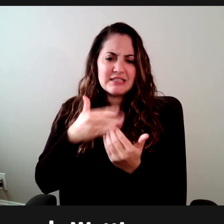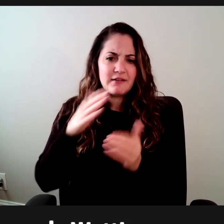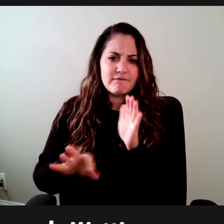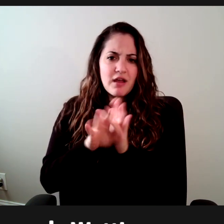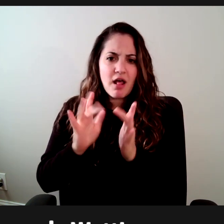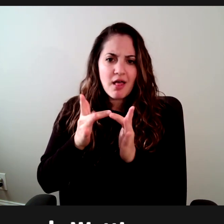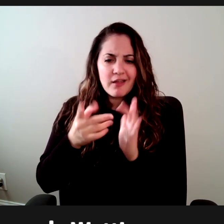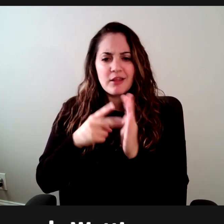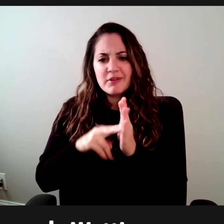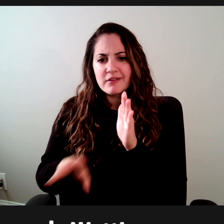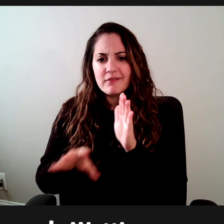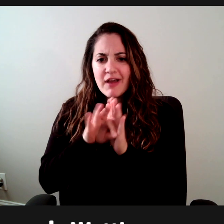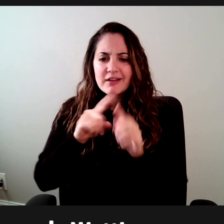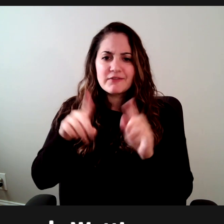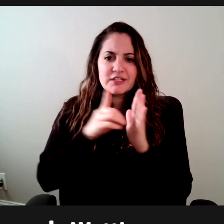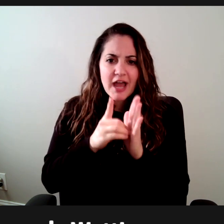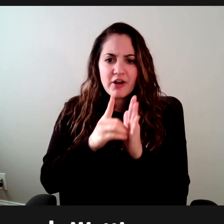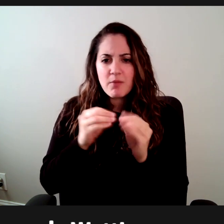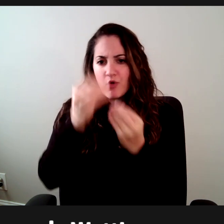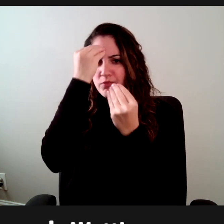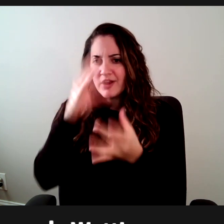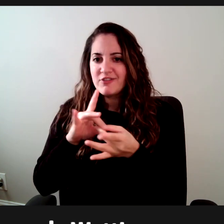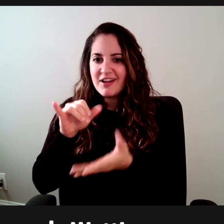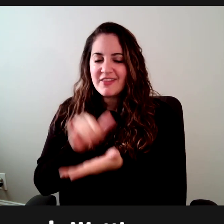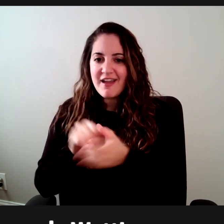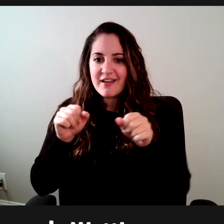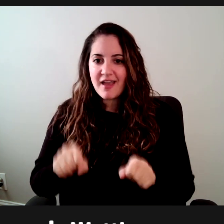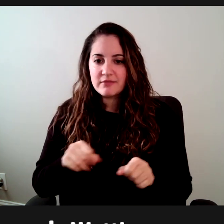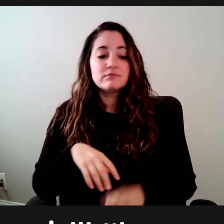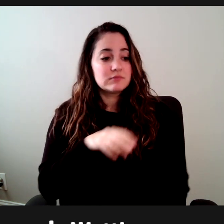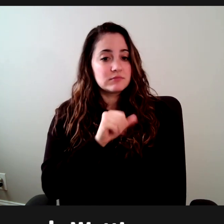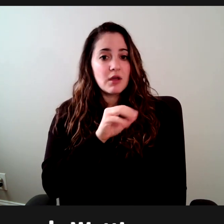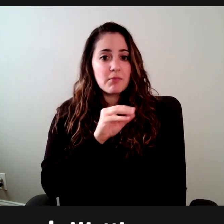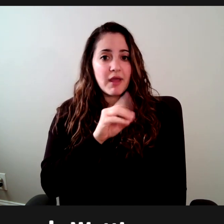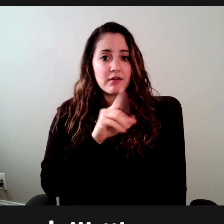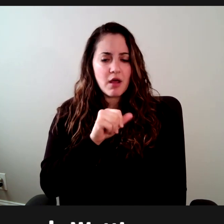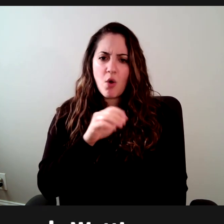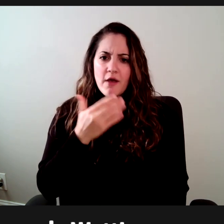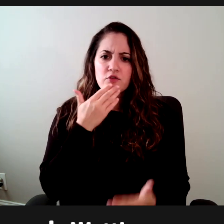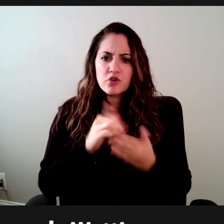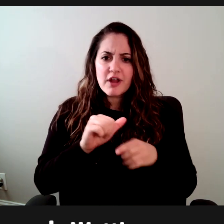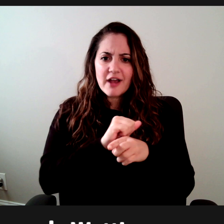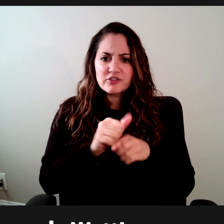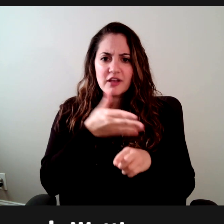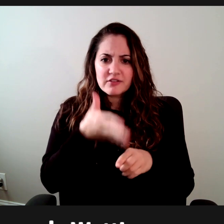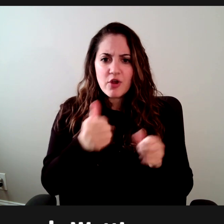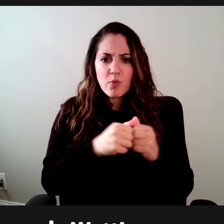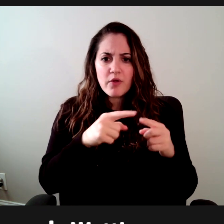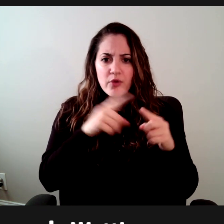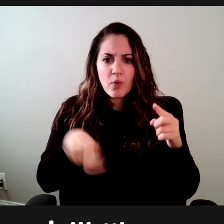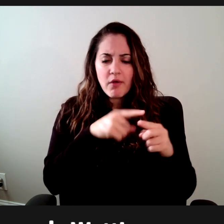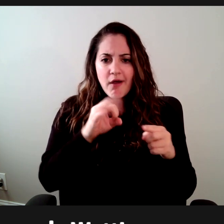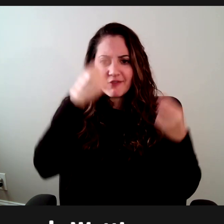find diagrams and other information about that. Yeah. Yeah. There's great exercises on there that you can